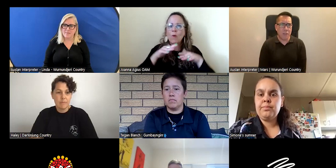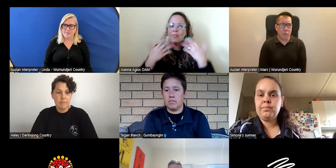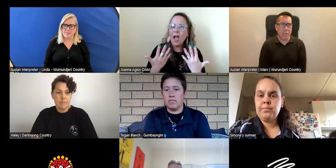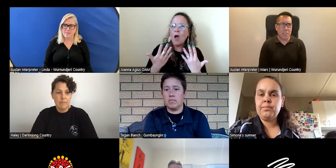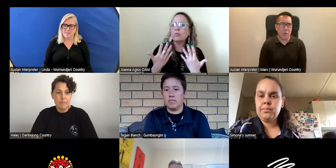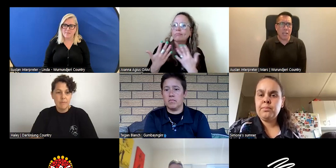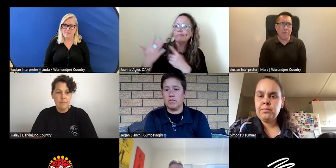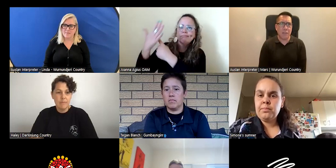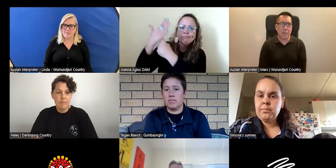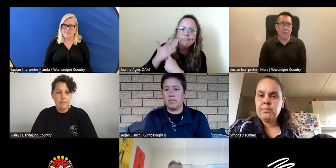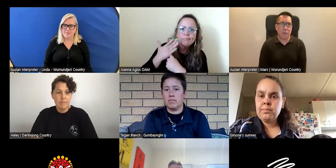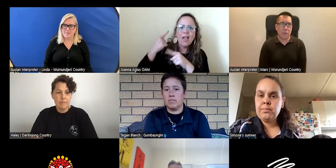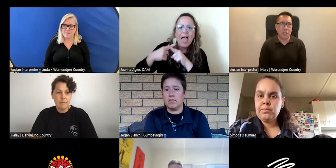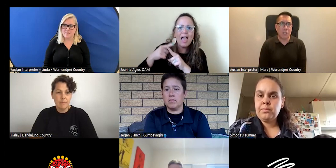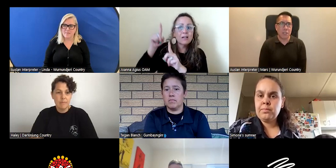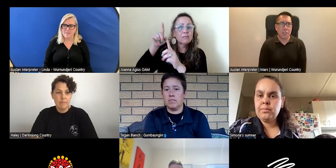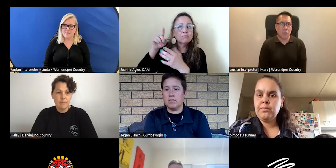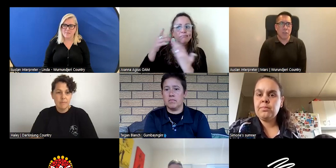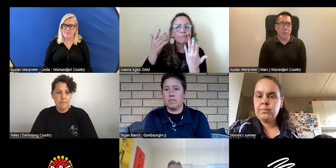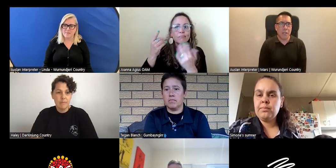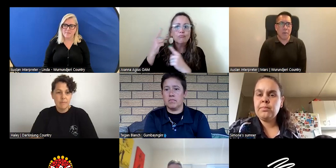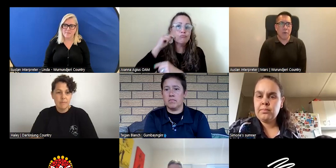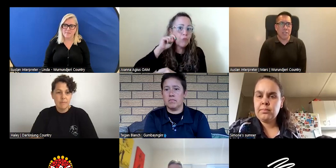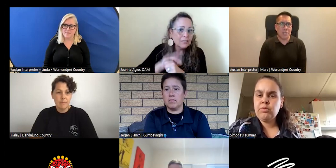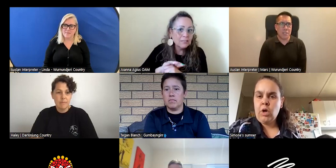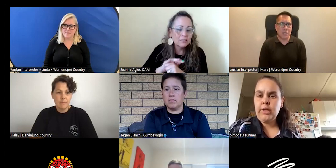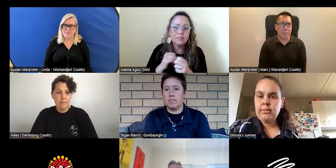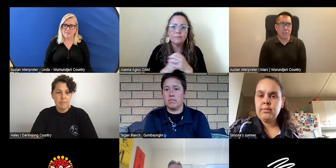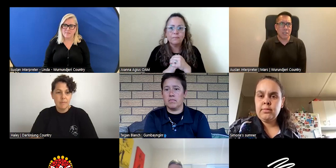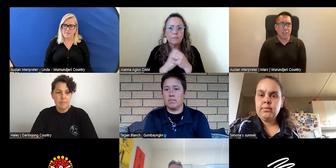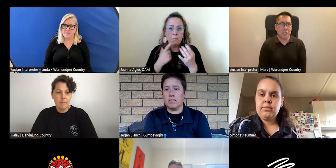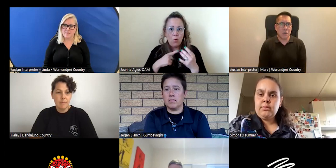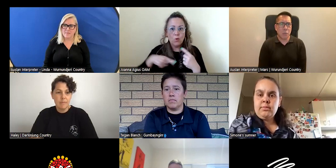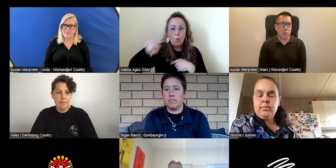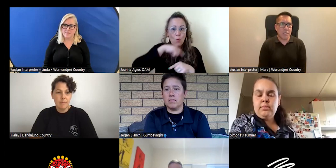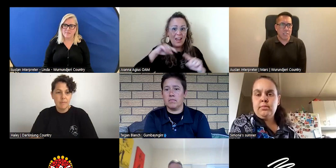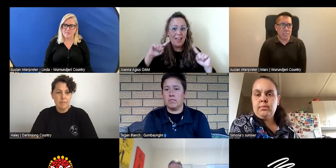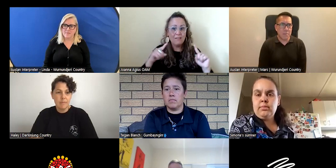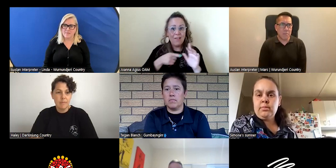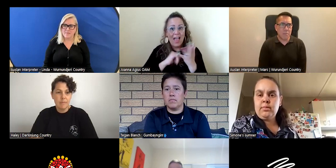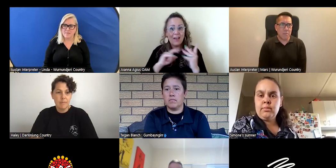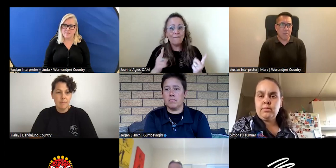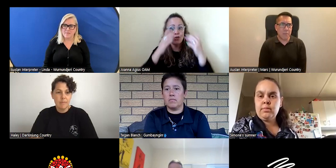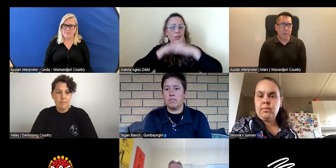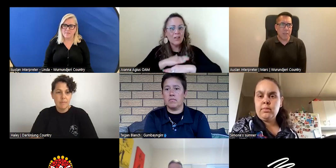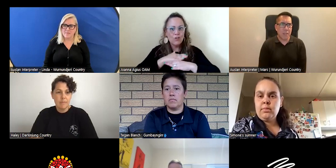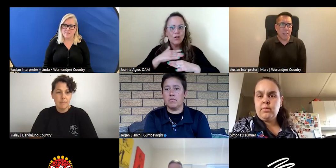we feel in regards to our comfort level without being oppressed with racism.